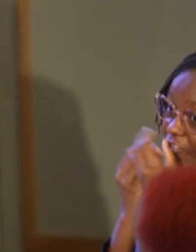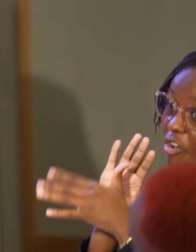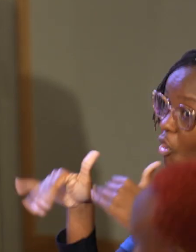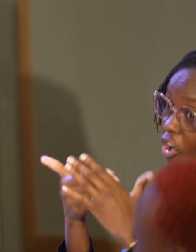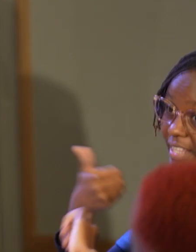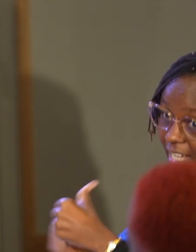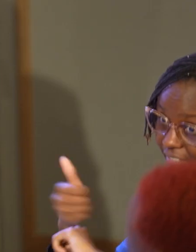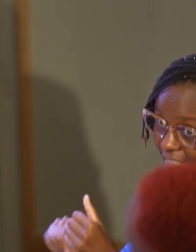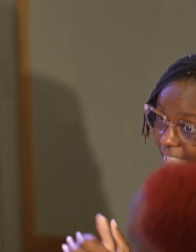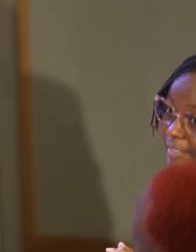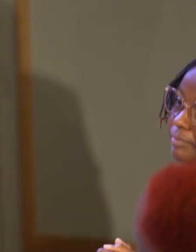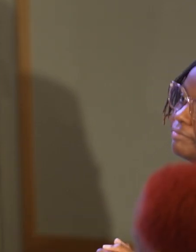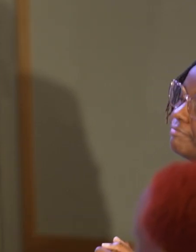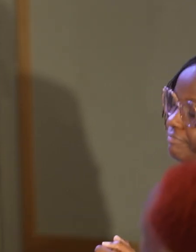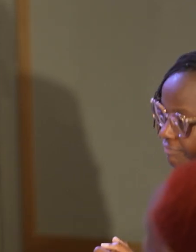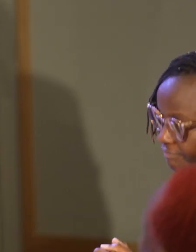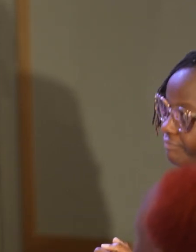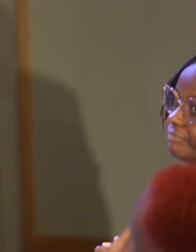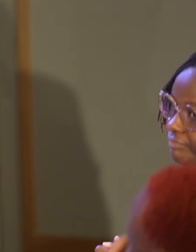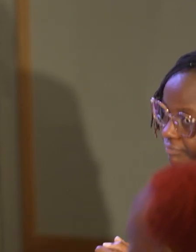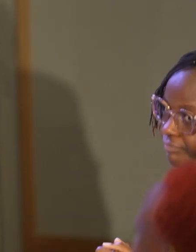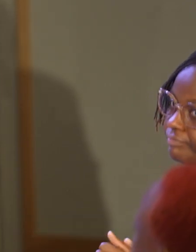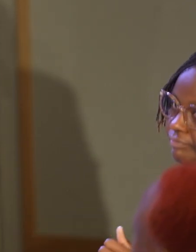activities to be possible.